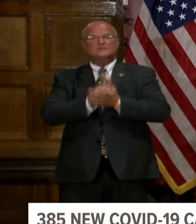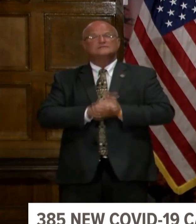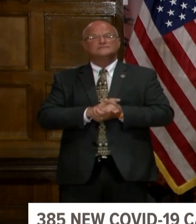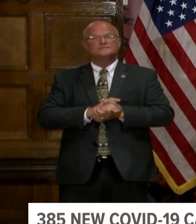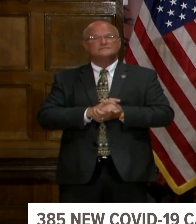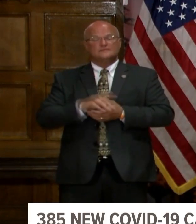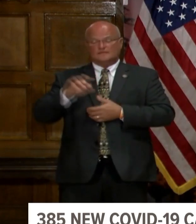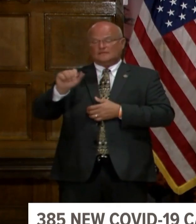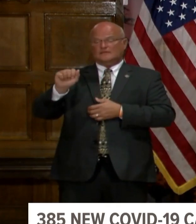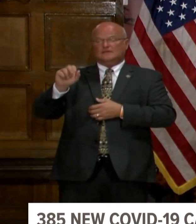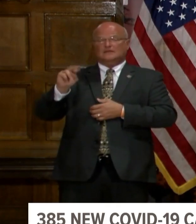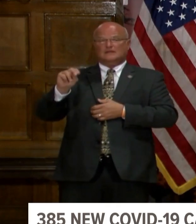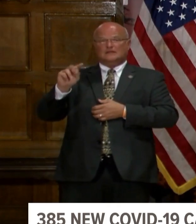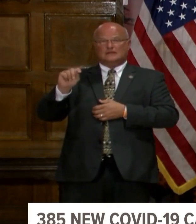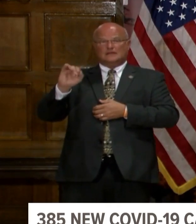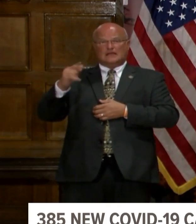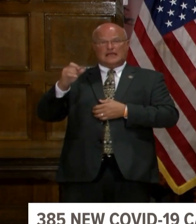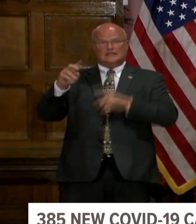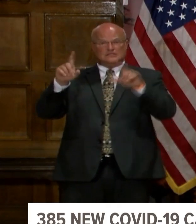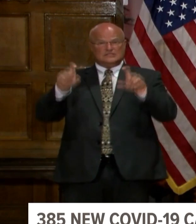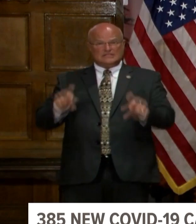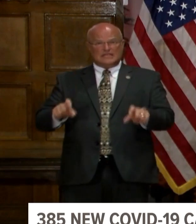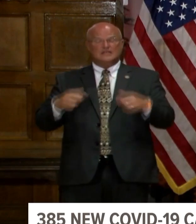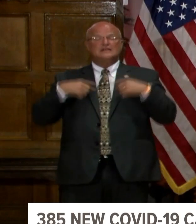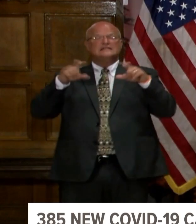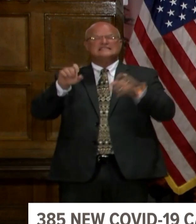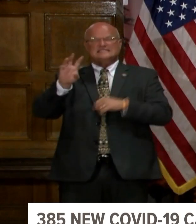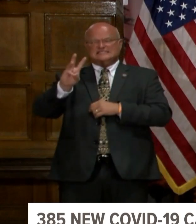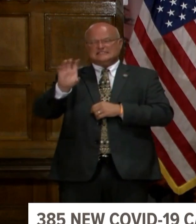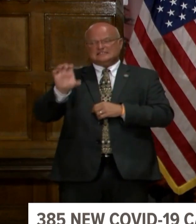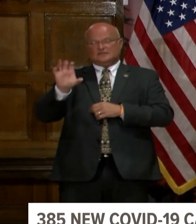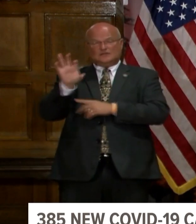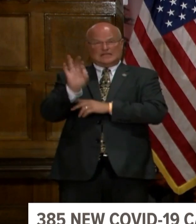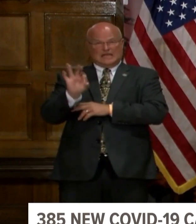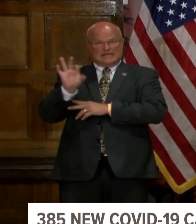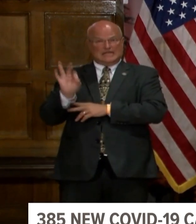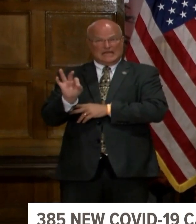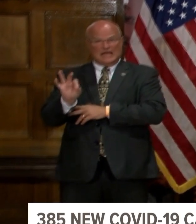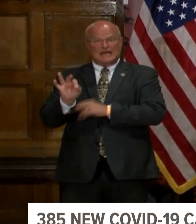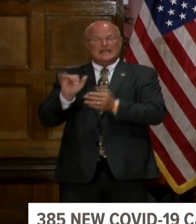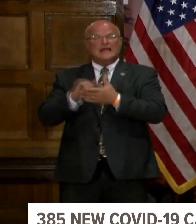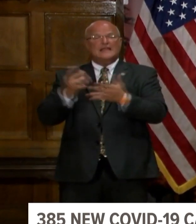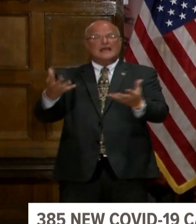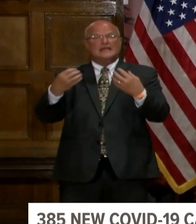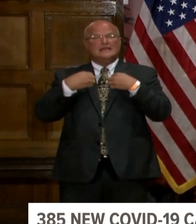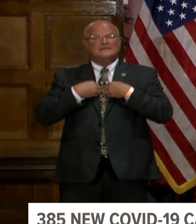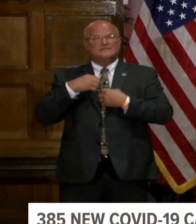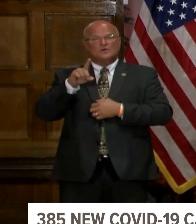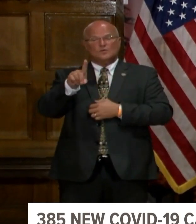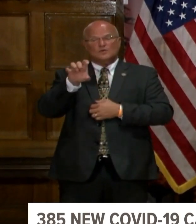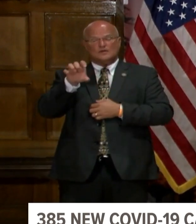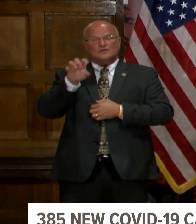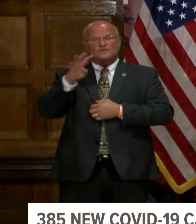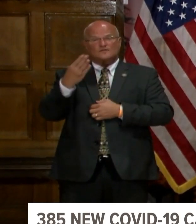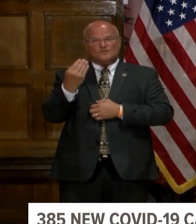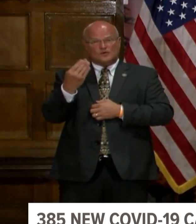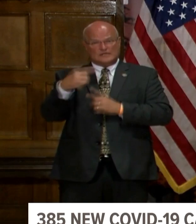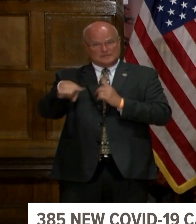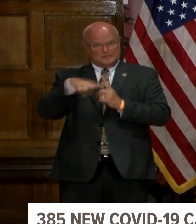our antigen tests, we've tested 699. That gives us 114